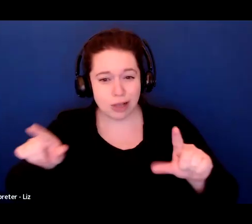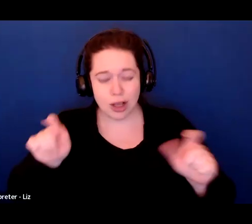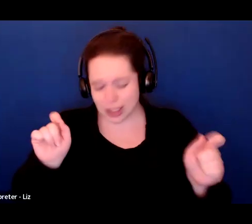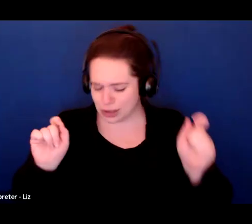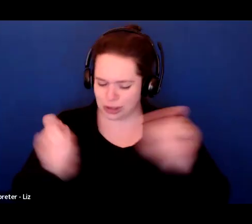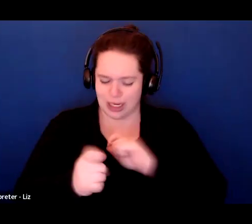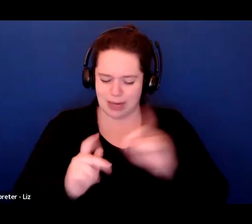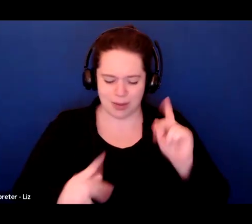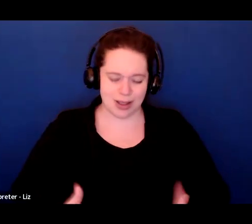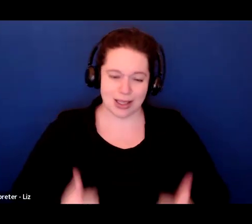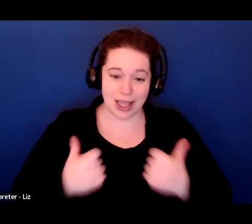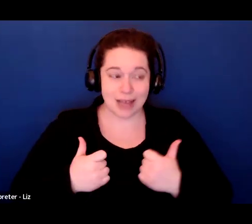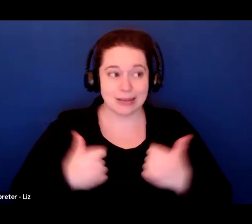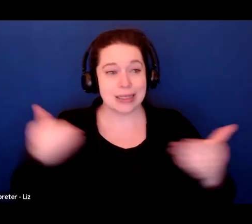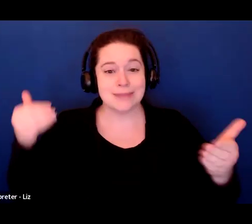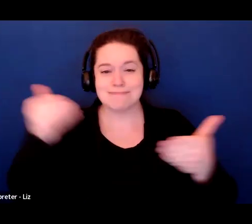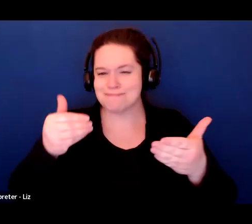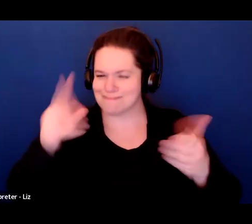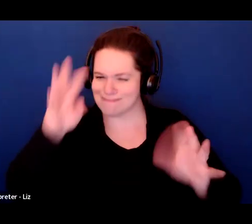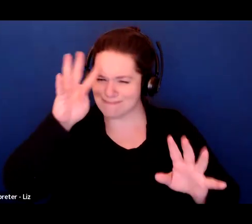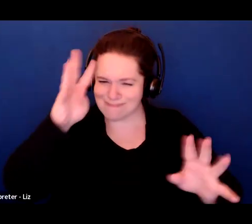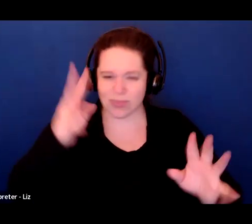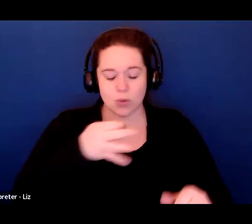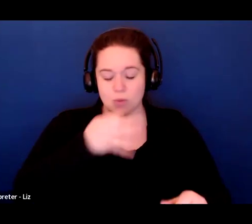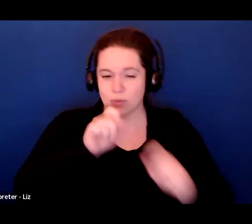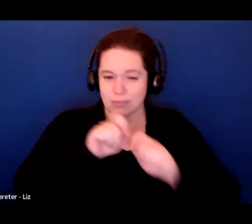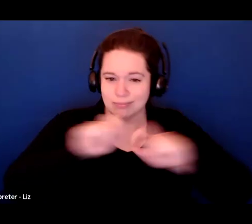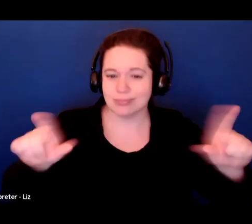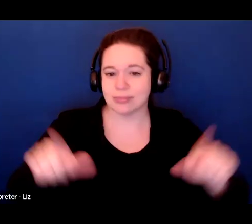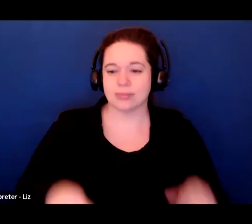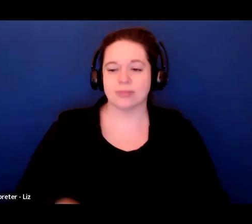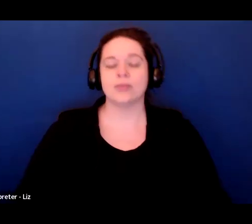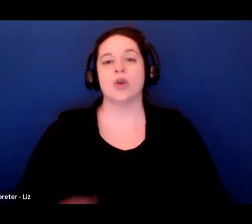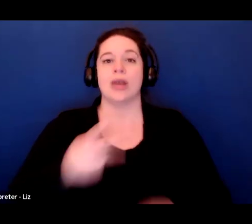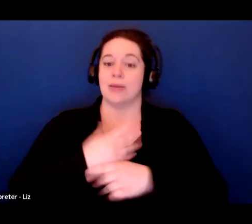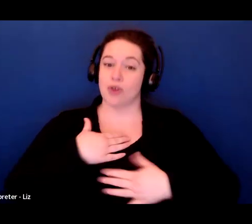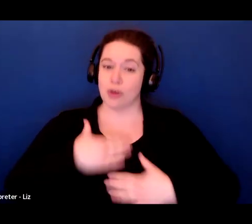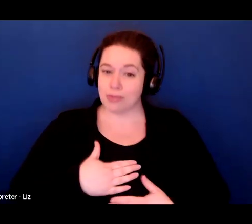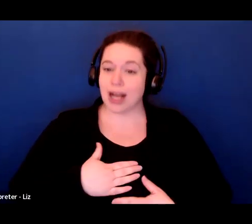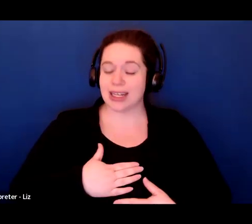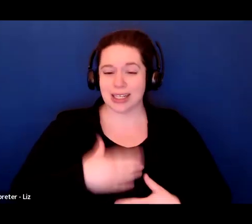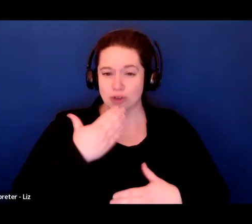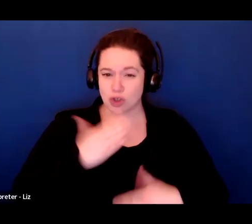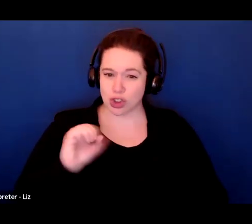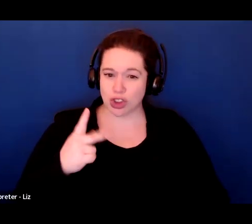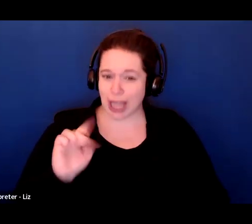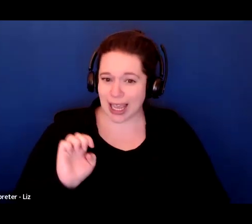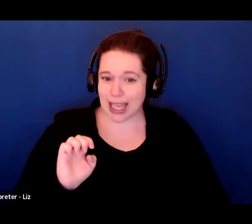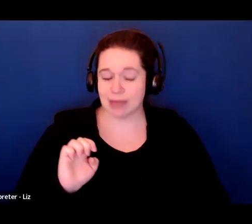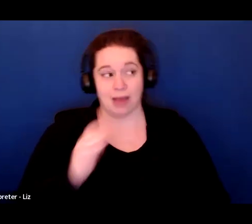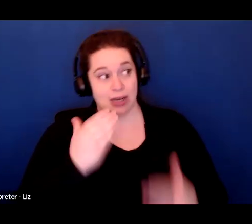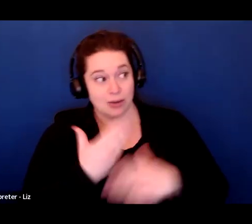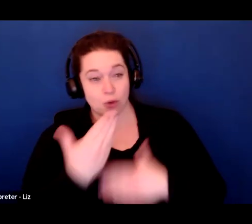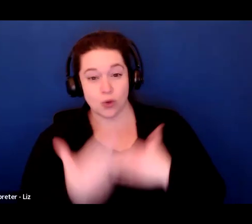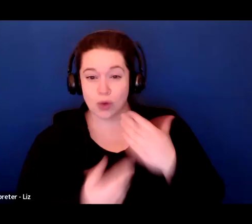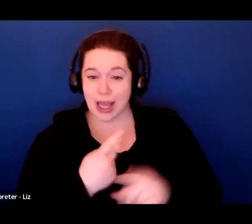things on the platform. So you want to keep your body in shape. If you want to take advantage of some of this new type of equipment,